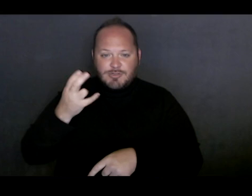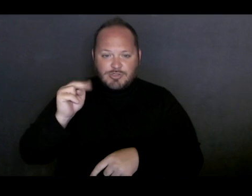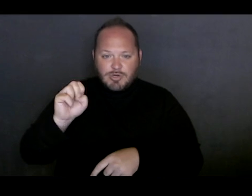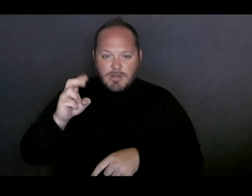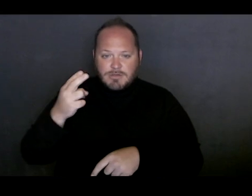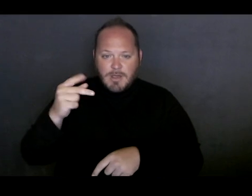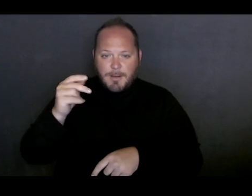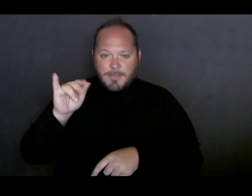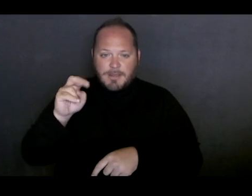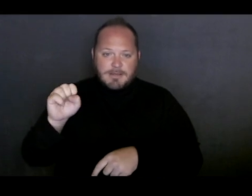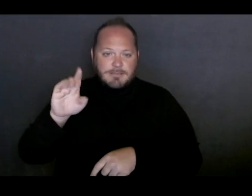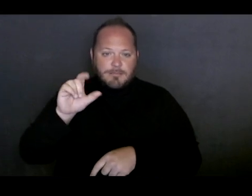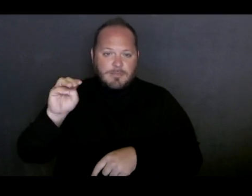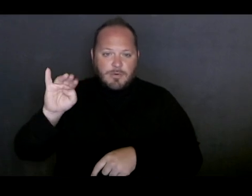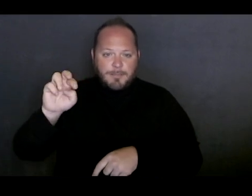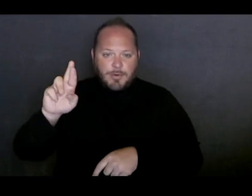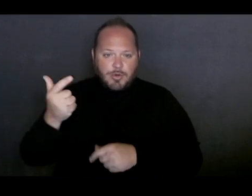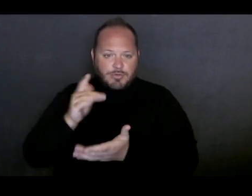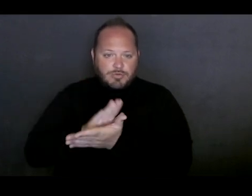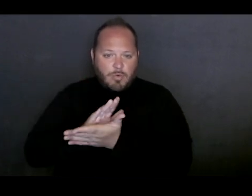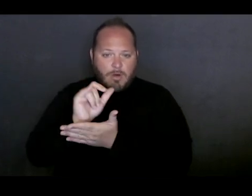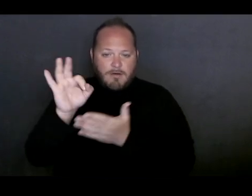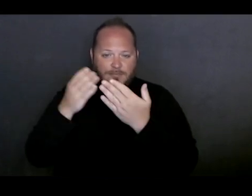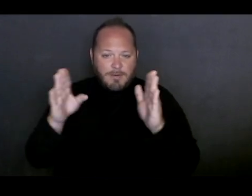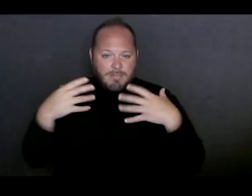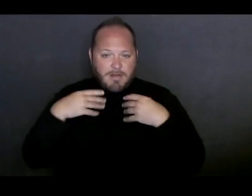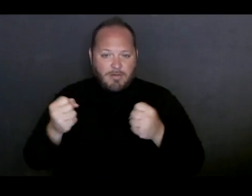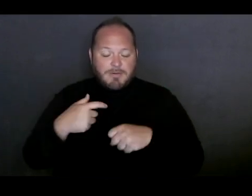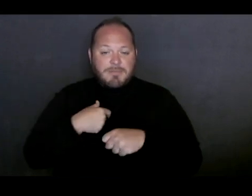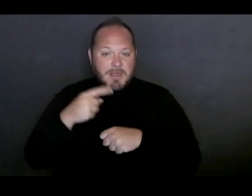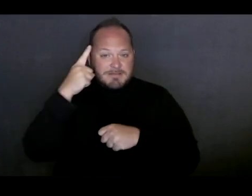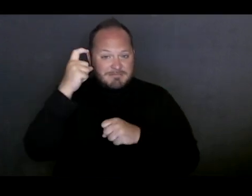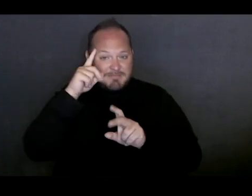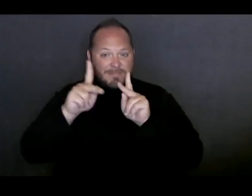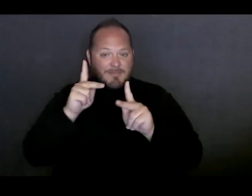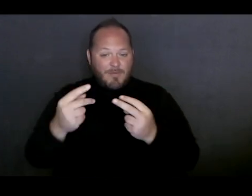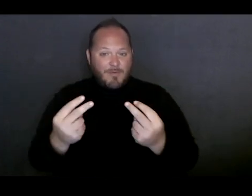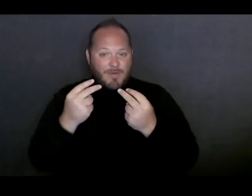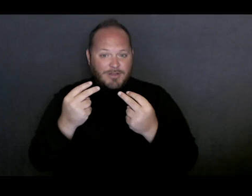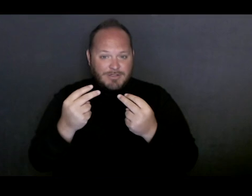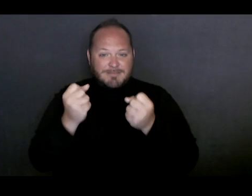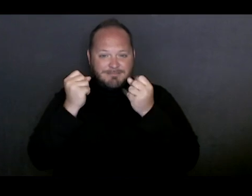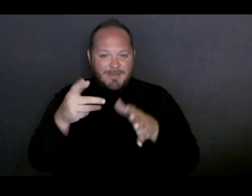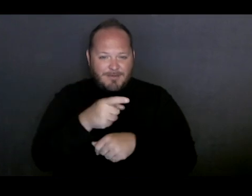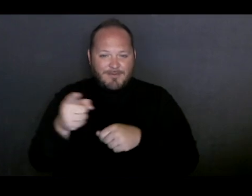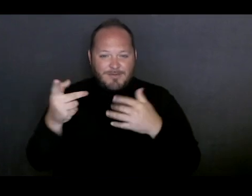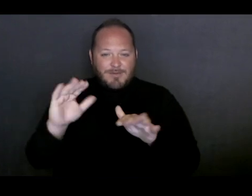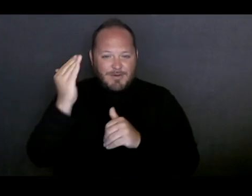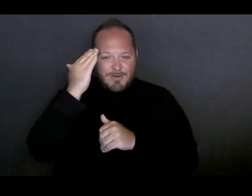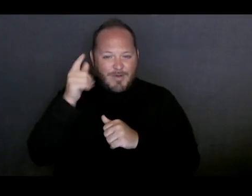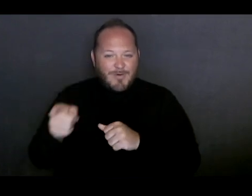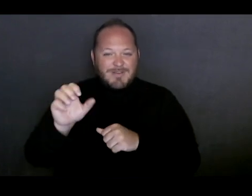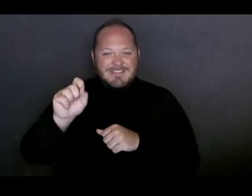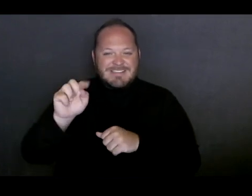Bloomberg School of Public Health. And I suspect folks watching will also, many might know her as Steve